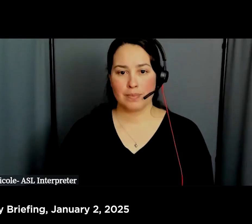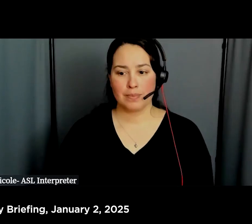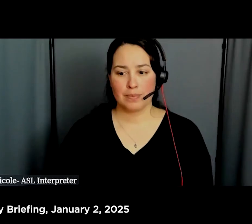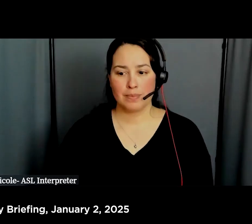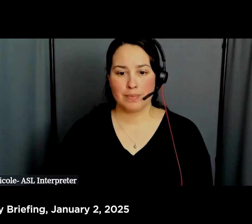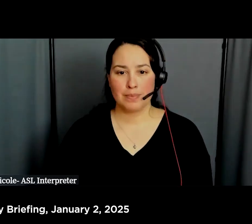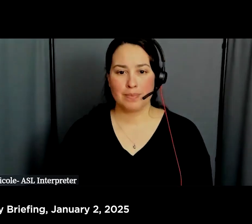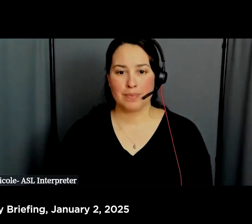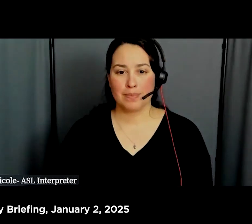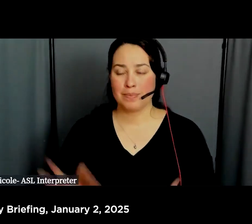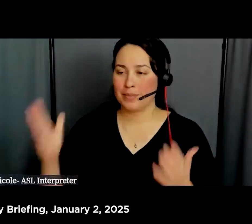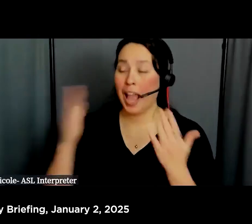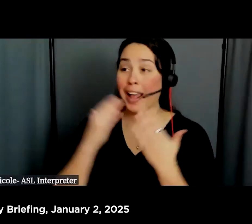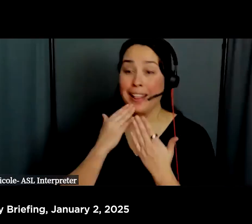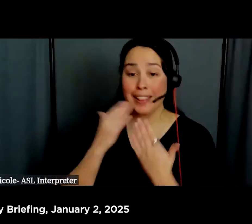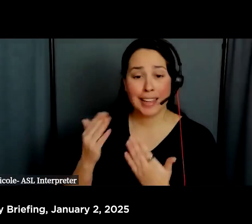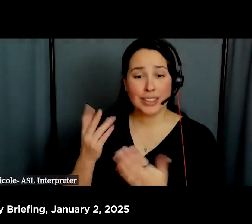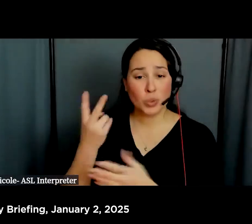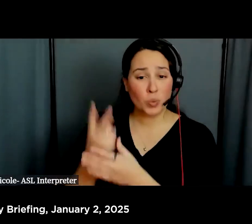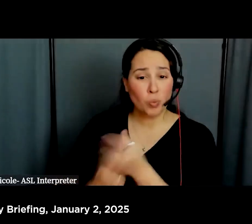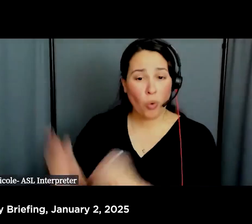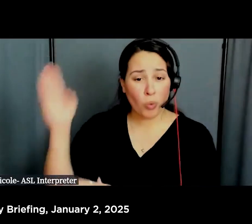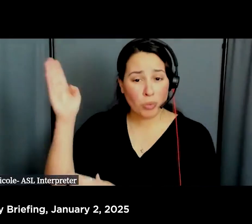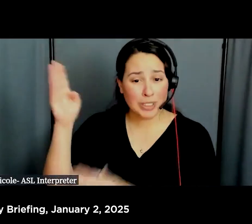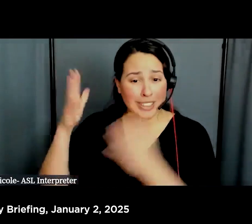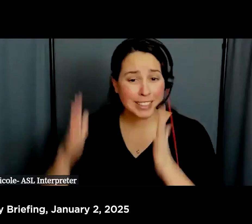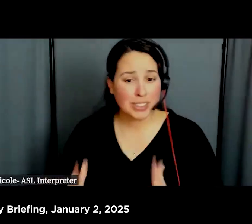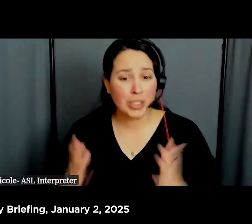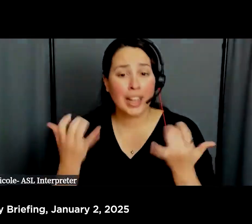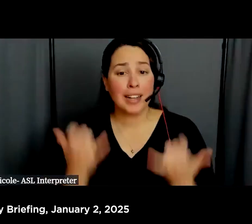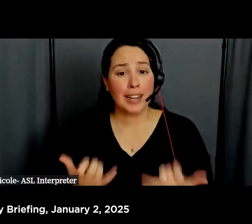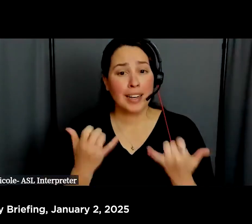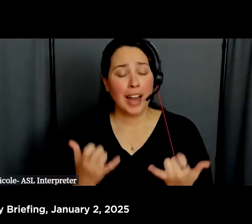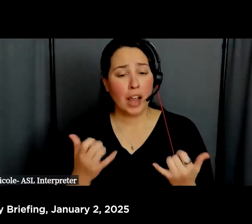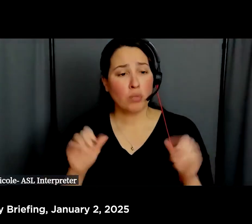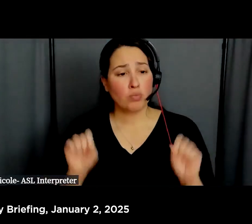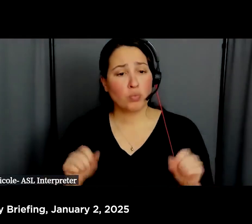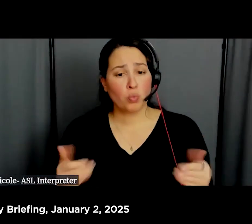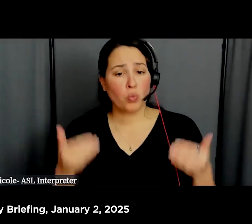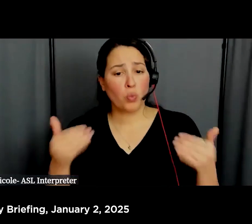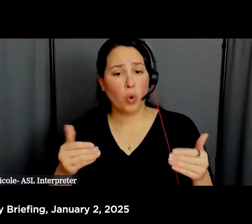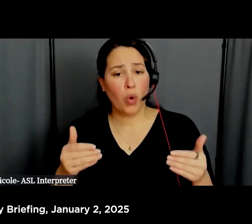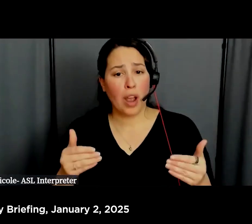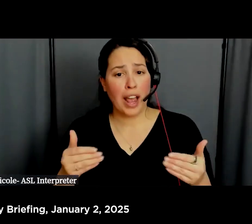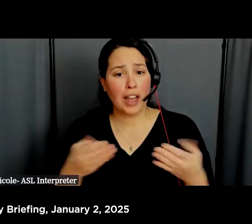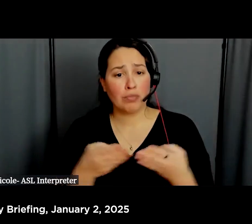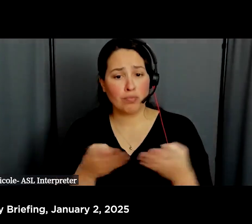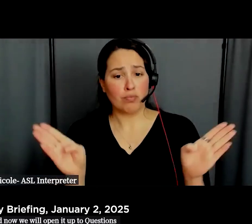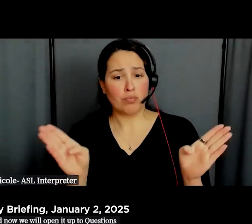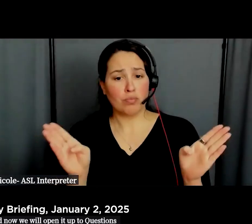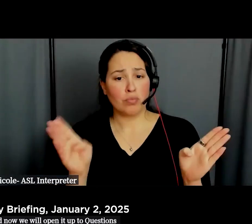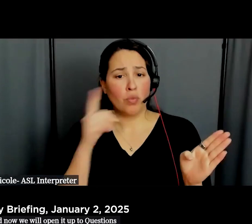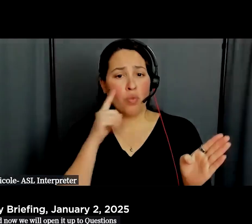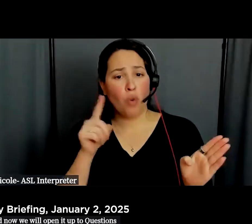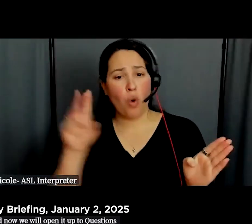Okay, thanks to both of our presenters. And now we will open it up to questions from our media partners who are joining